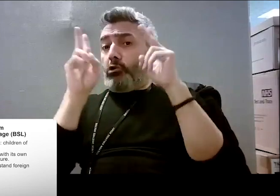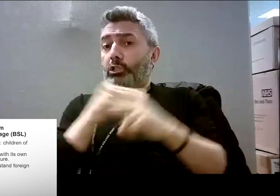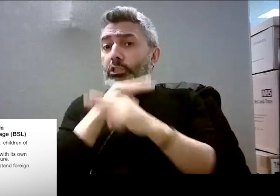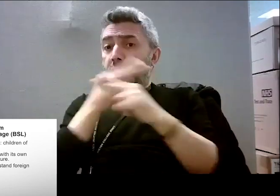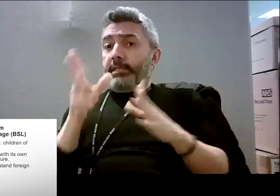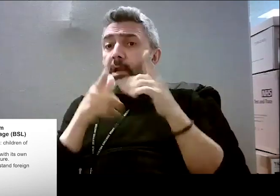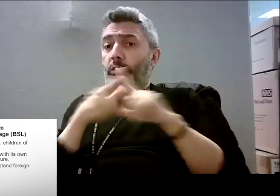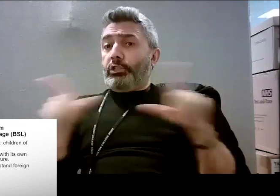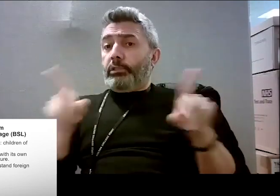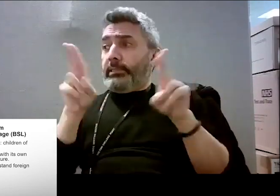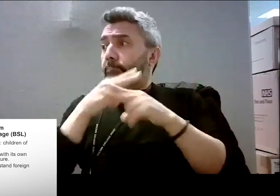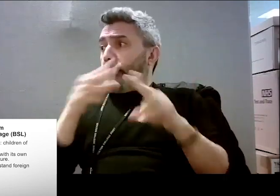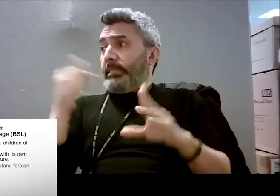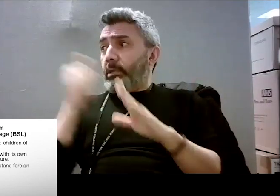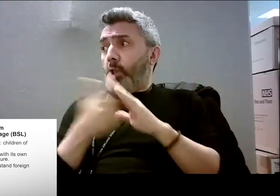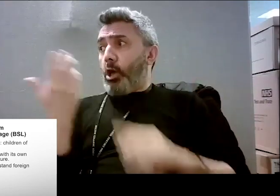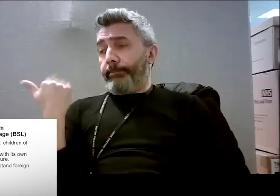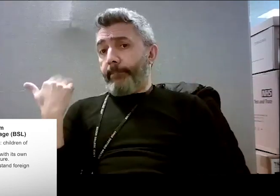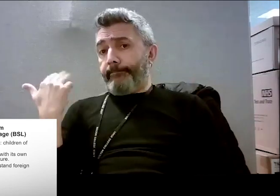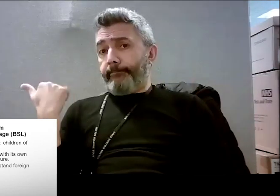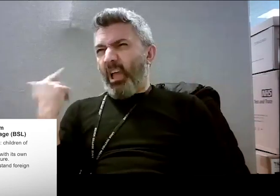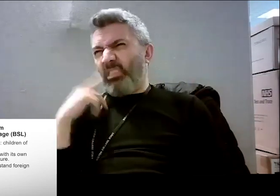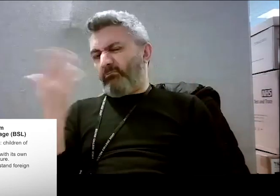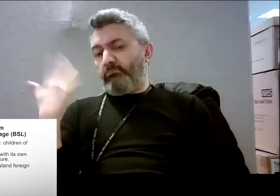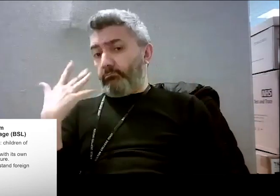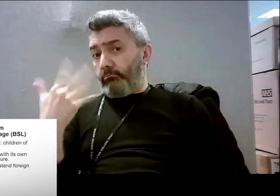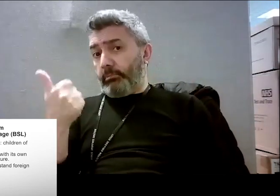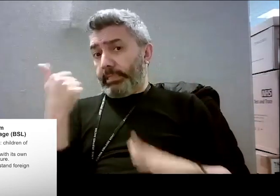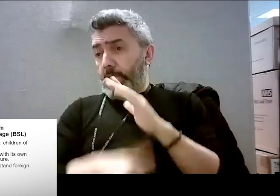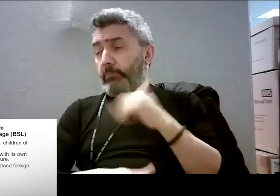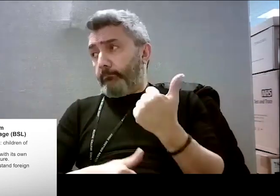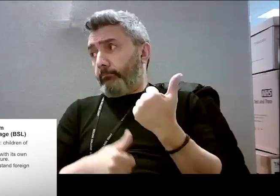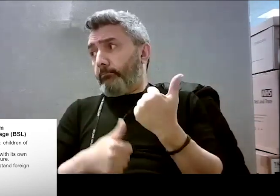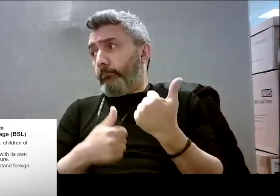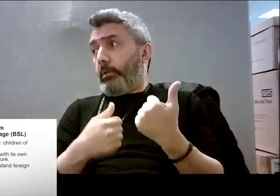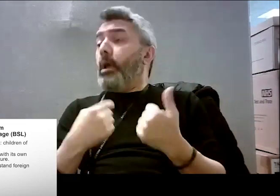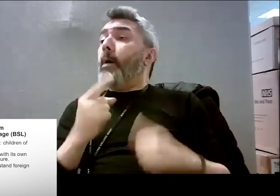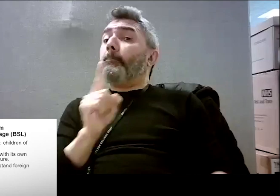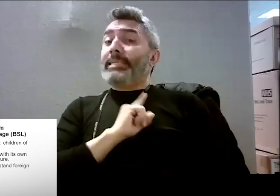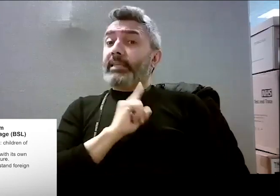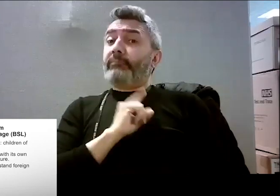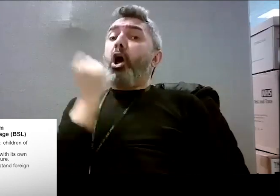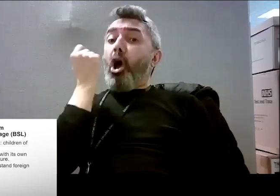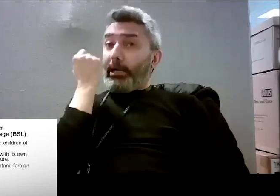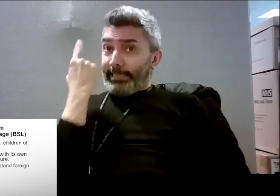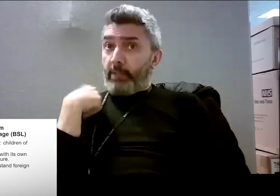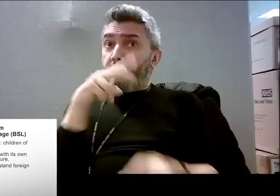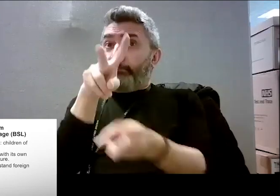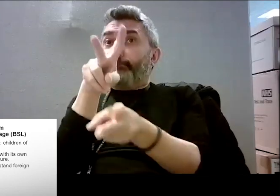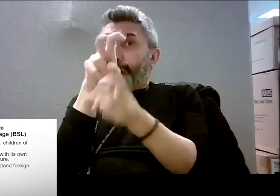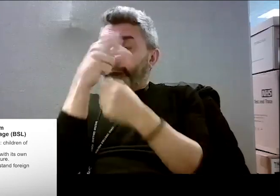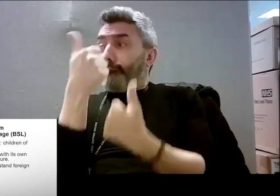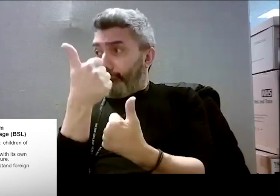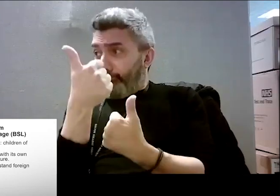to understand each other. We do have some international sign language that I started